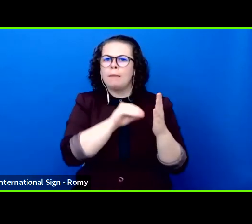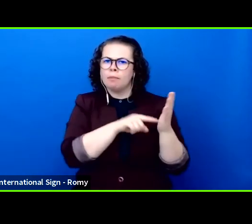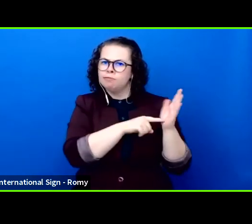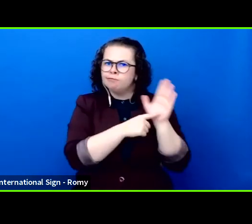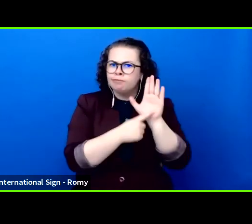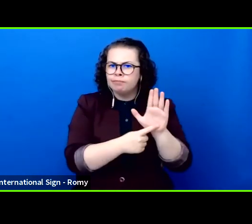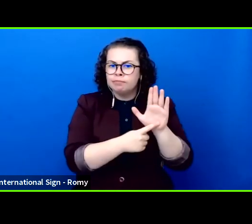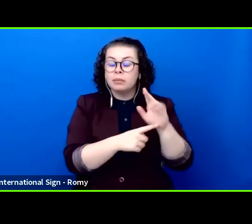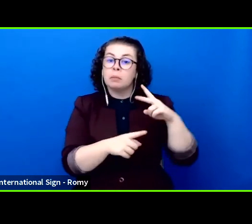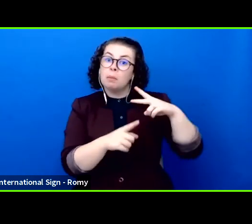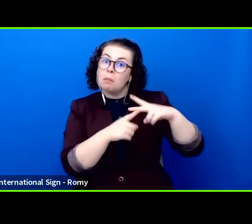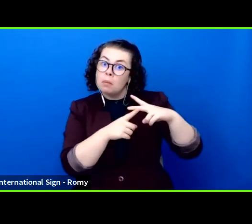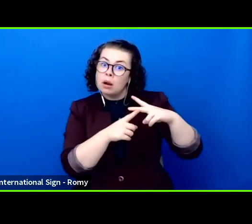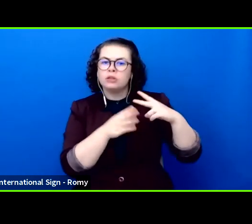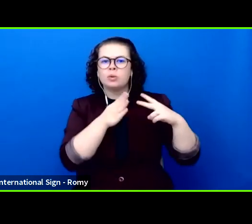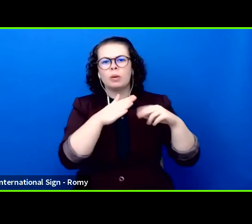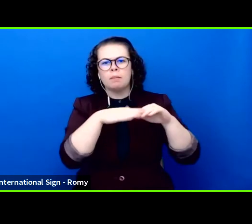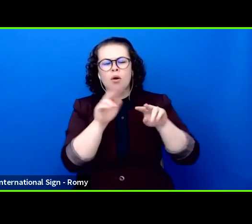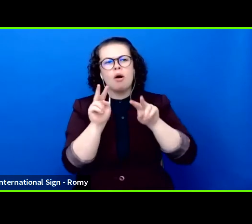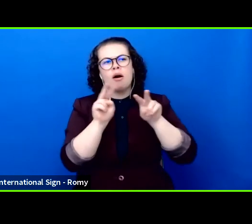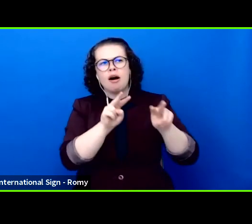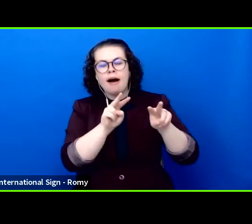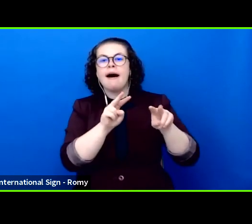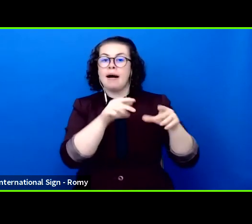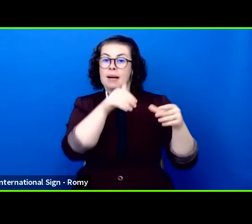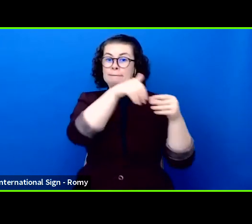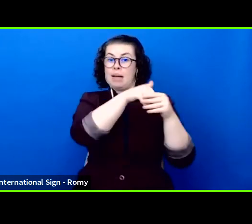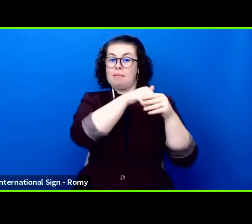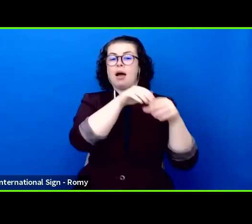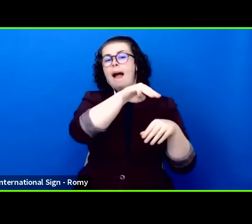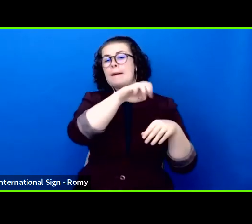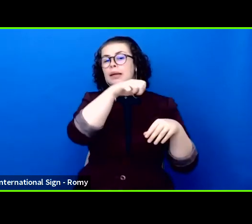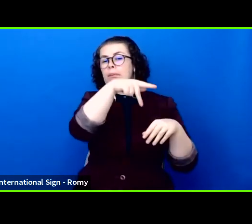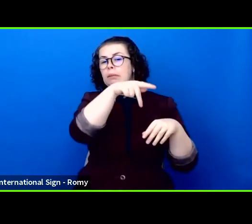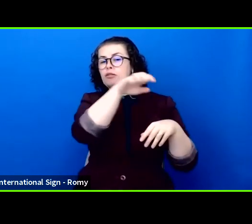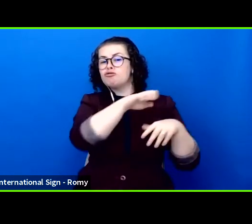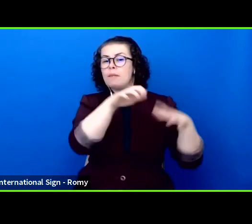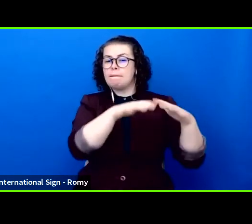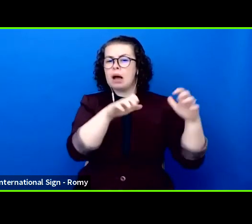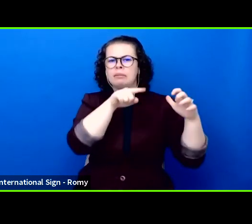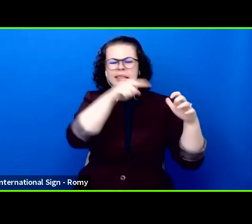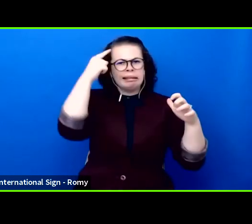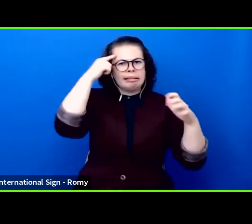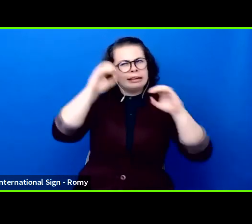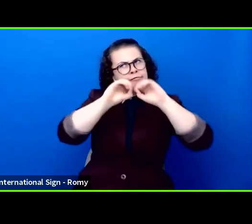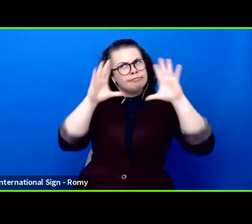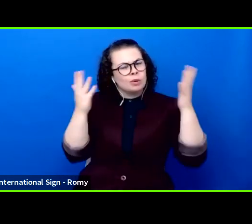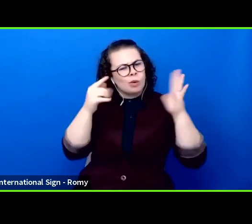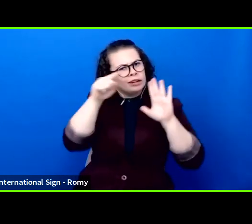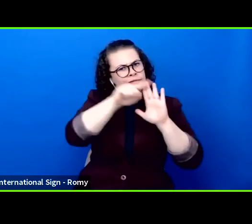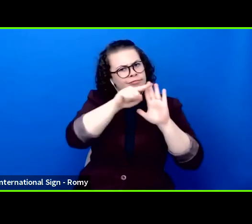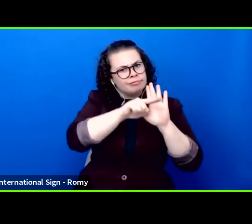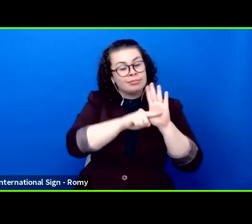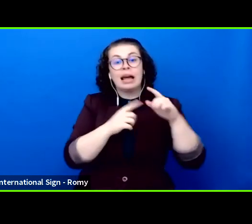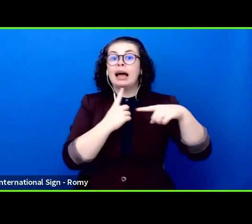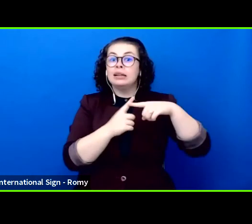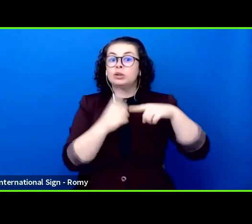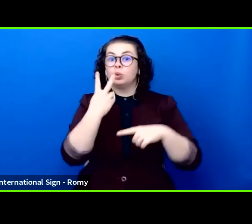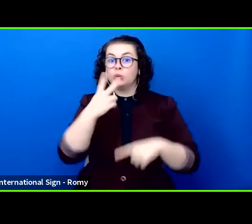to know the visions of members of the European Parliament and representatives from two national governments.